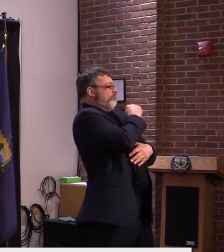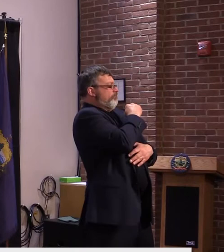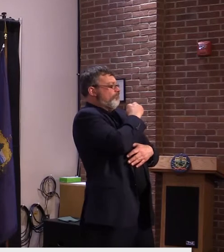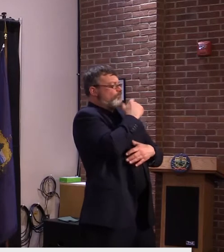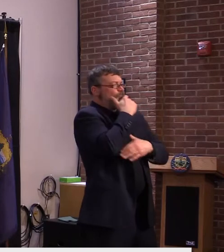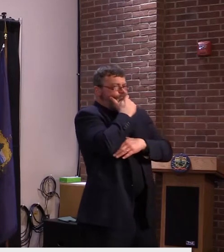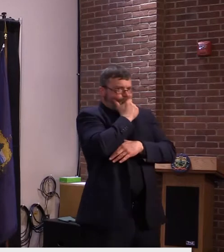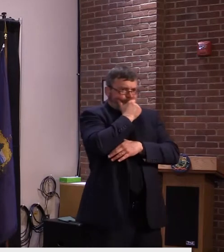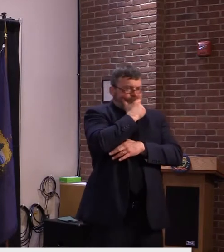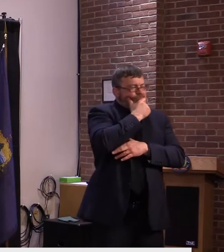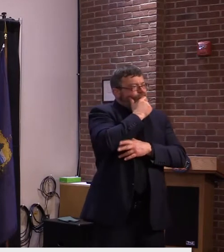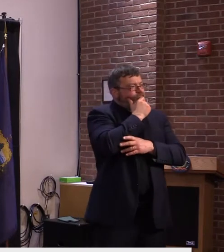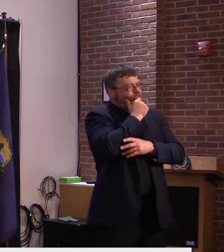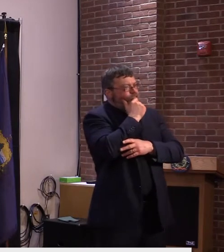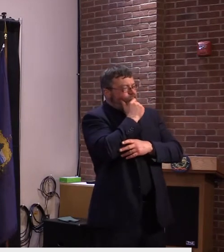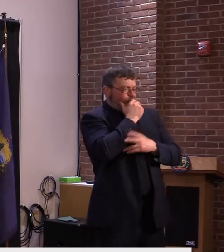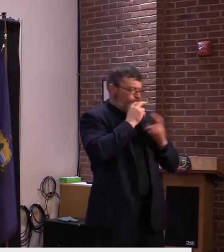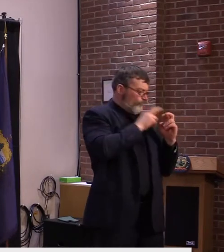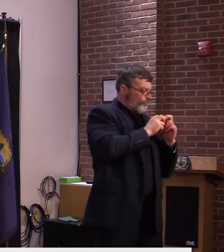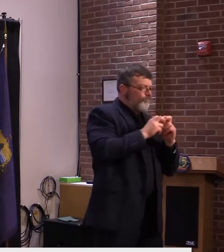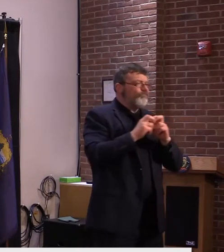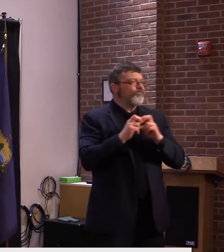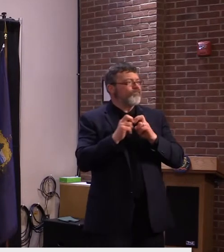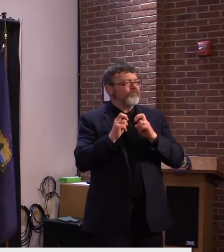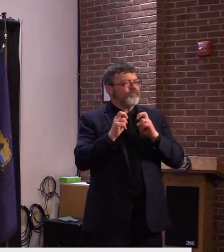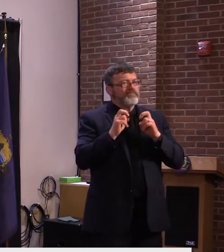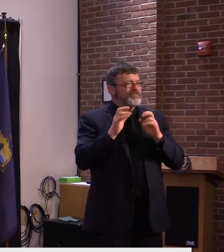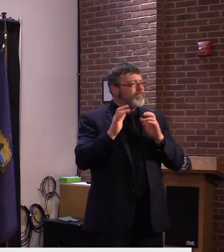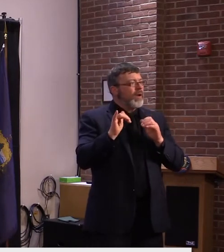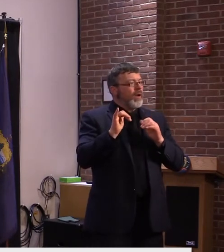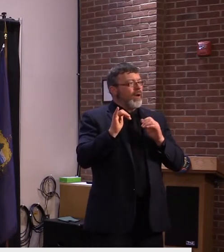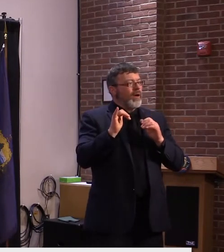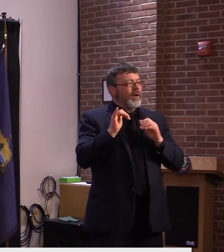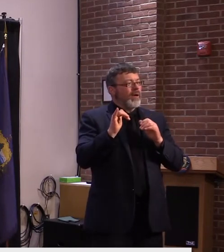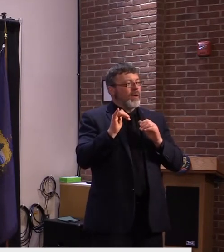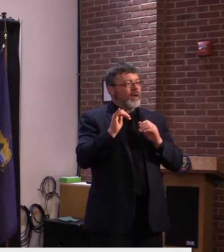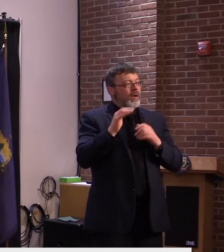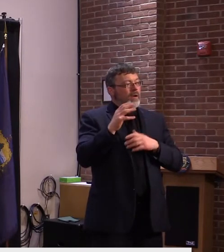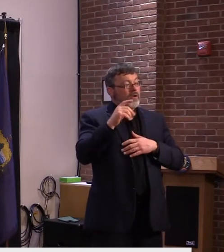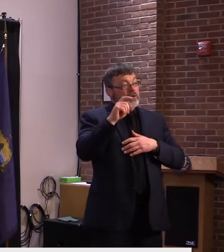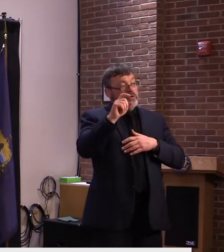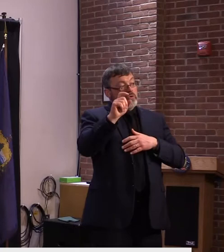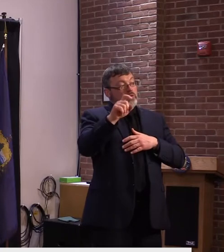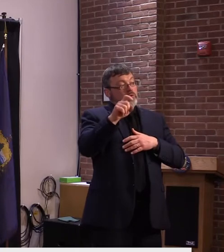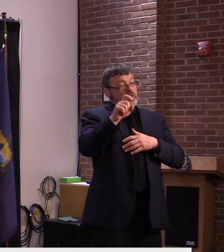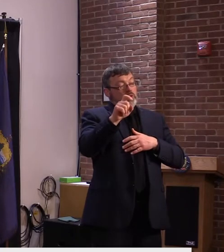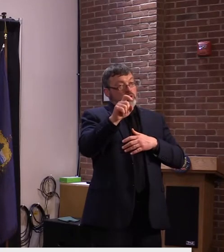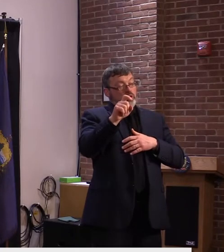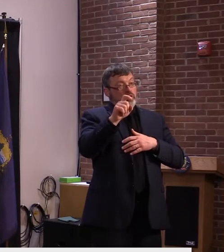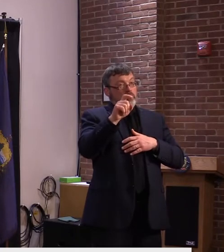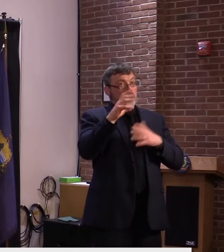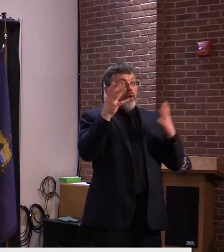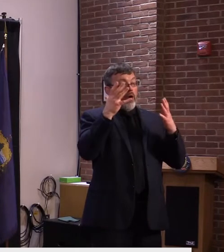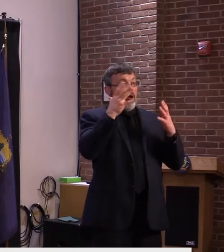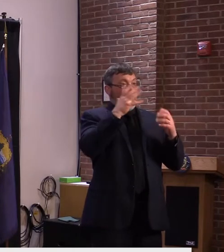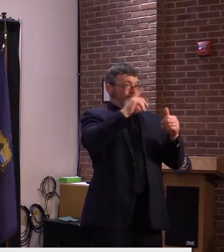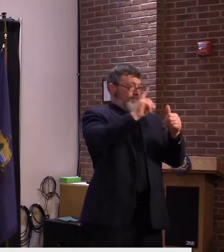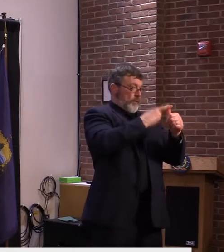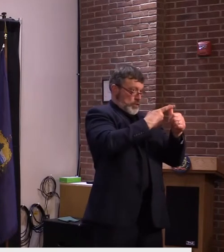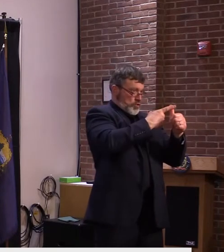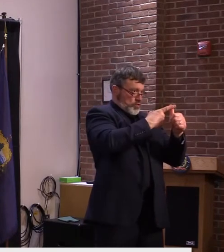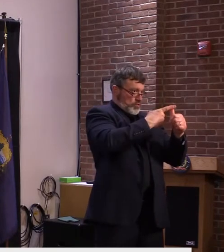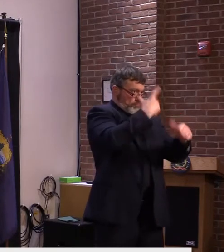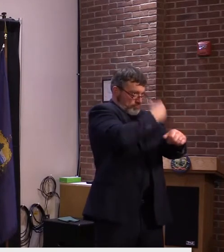looks like maybe the second shot should have been 8 weeks after and not 3 or 4 weeks after. And then the third could have